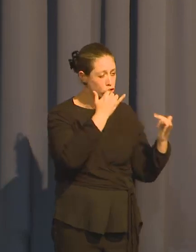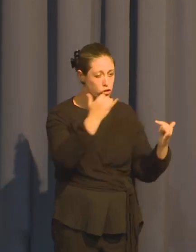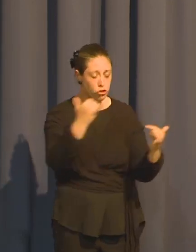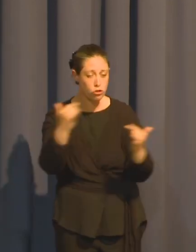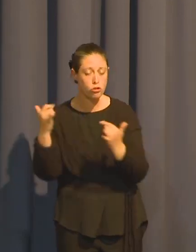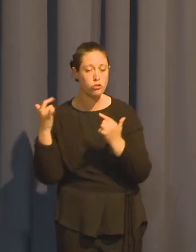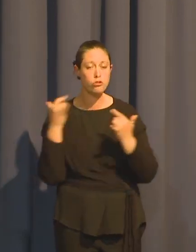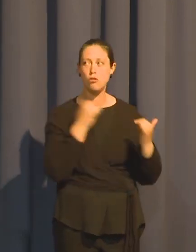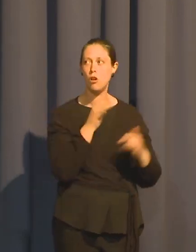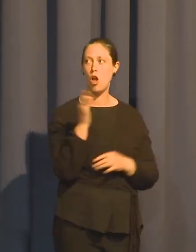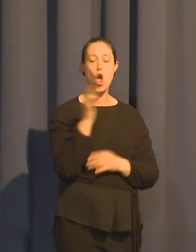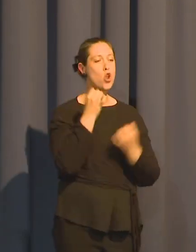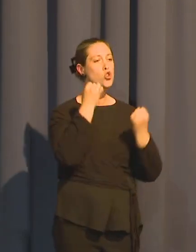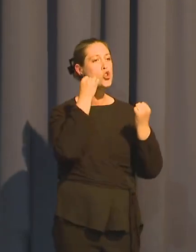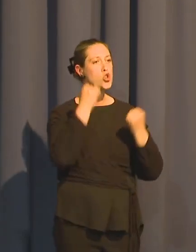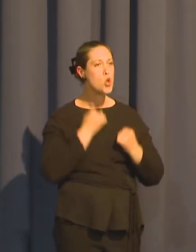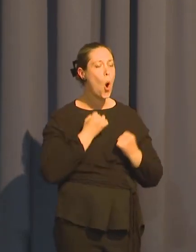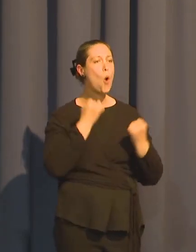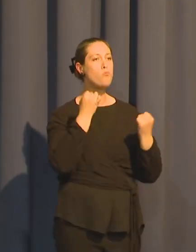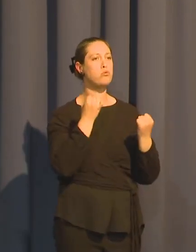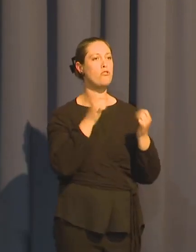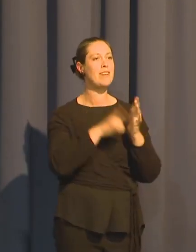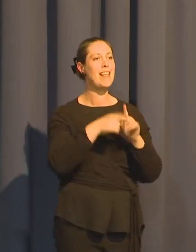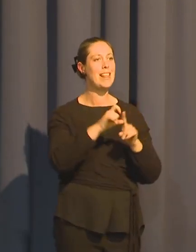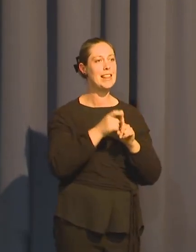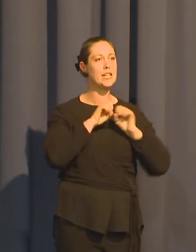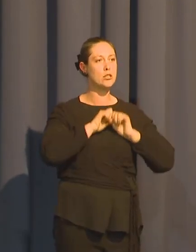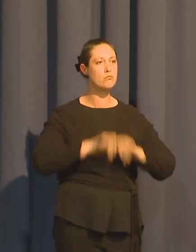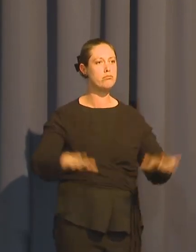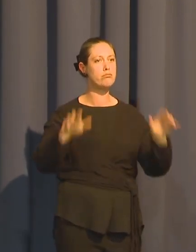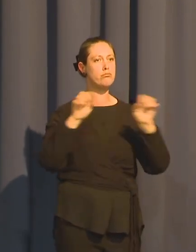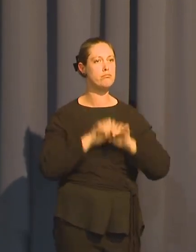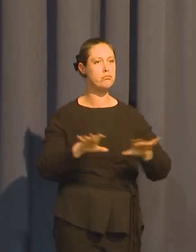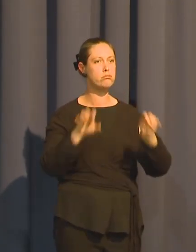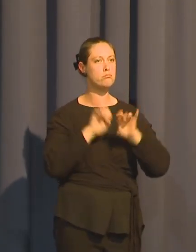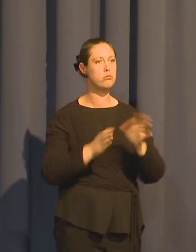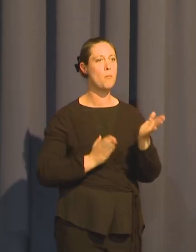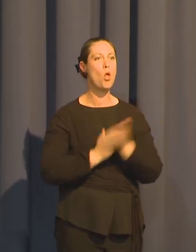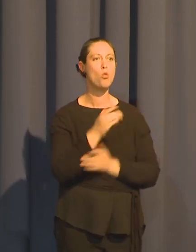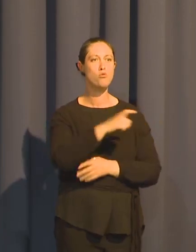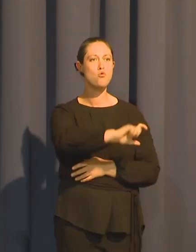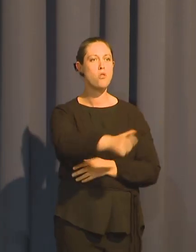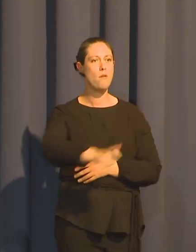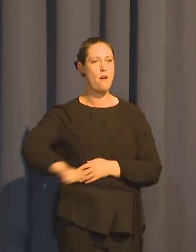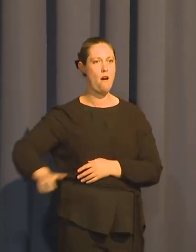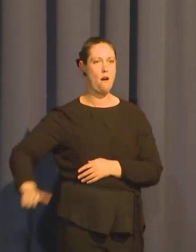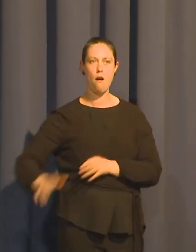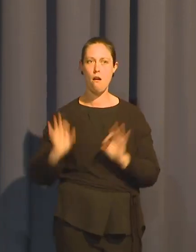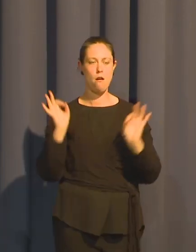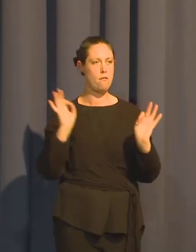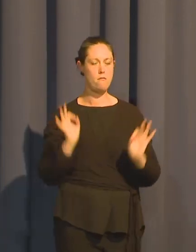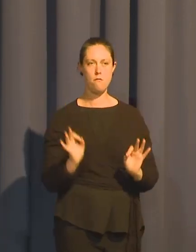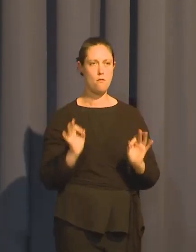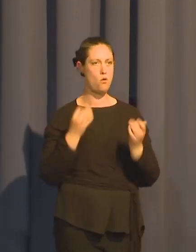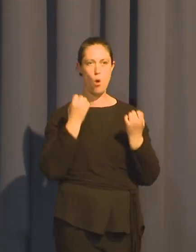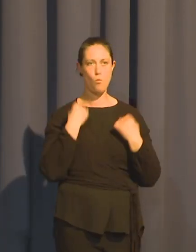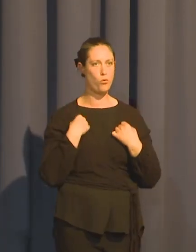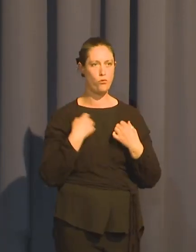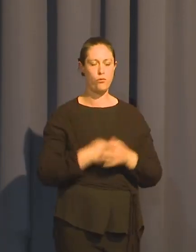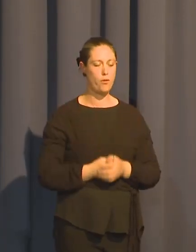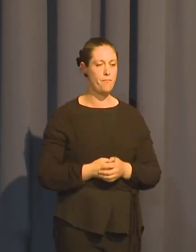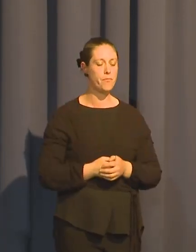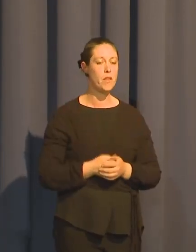far of sustained elevated discharges of lead within the river catchment. A number of potential sources have been considered in